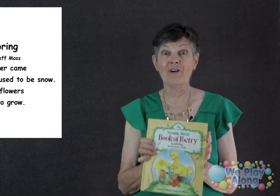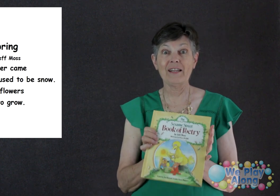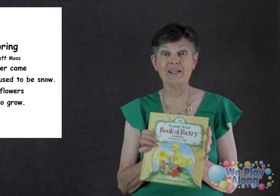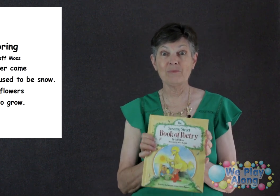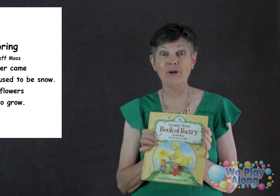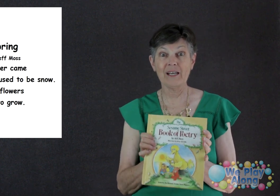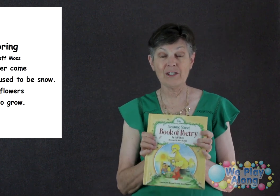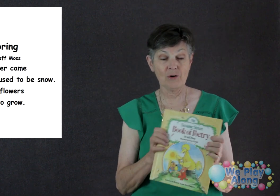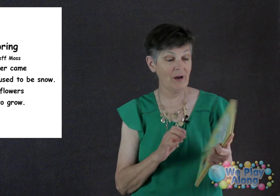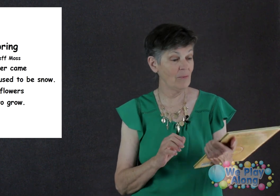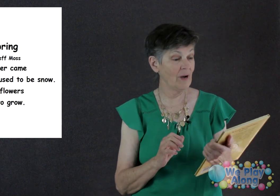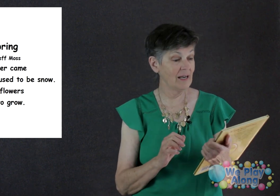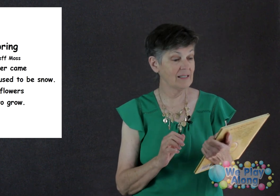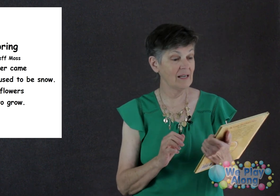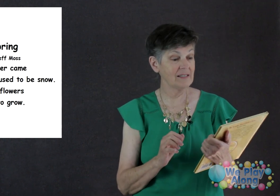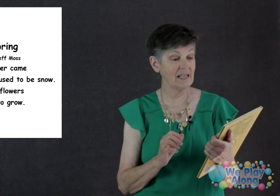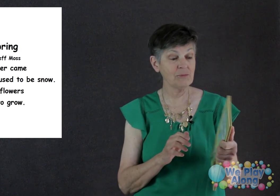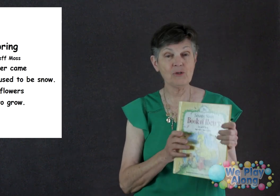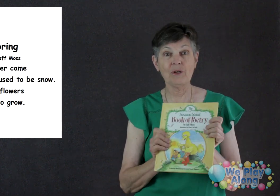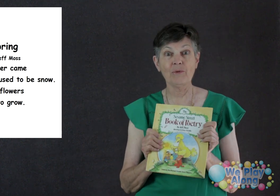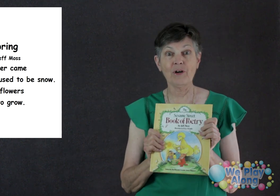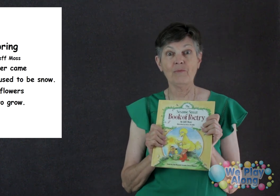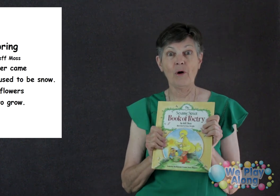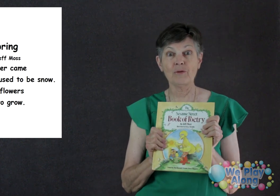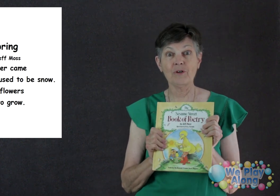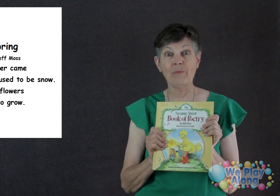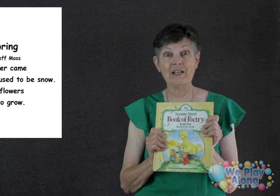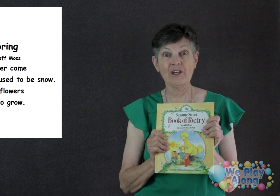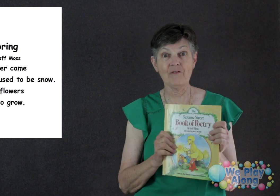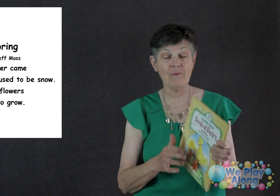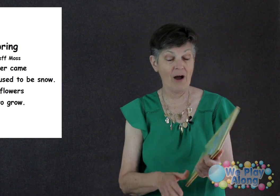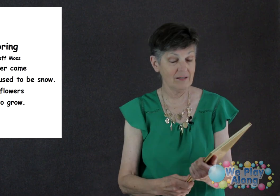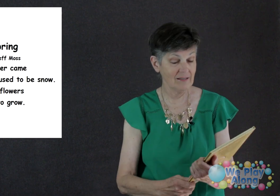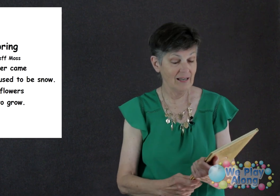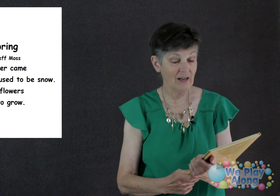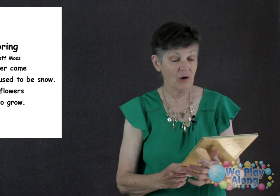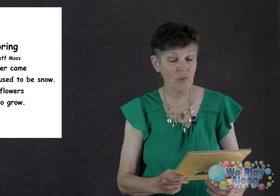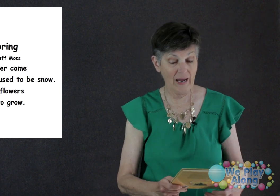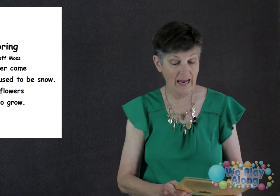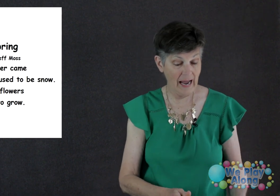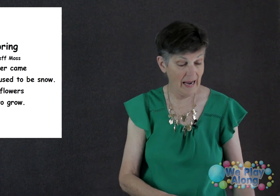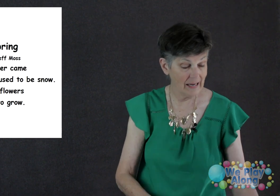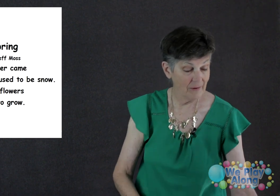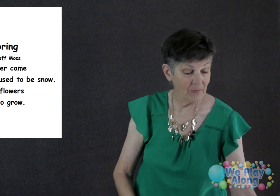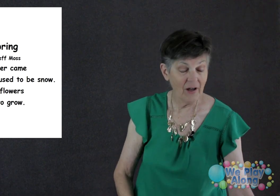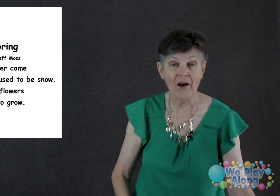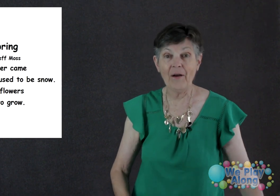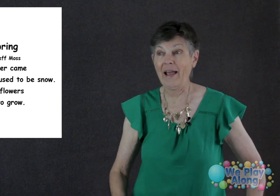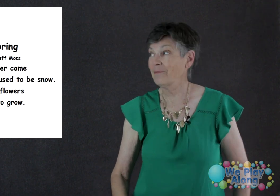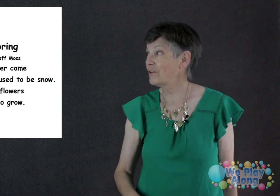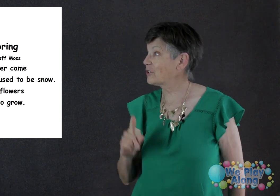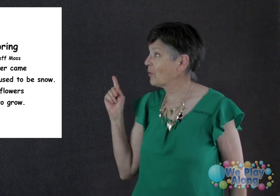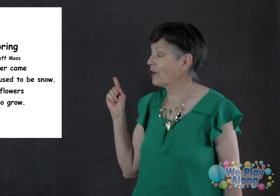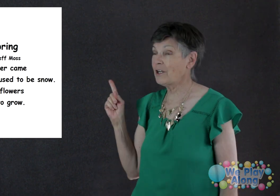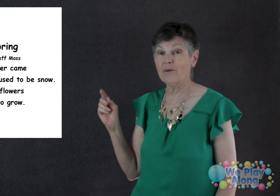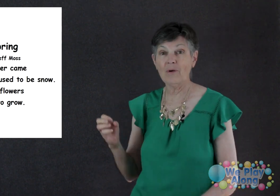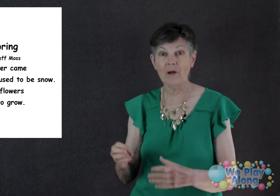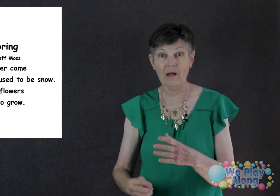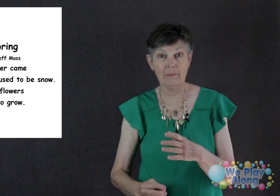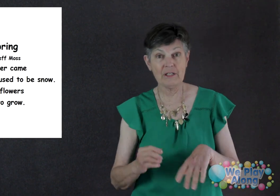find this book, it's a great one. It's Sesame Street Book of Poetry by Jeff Moss. Great guy. Okay, so we're going to do, let me